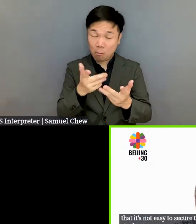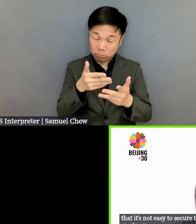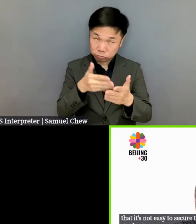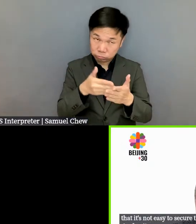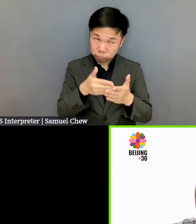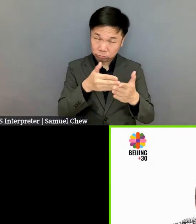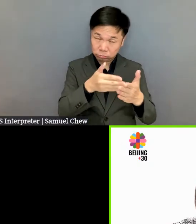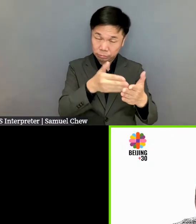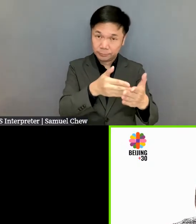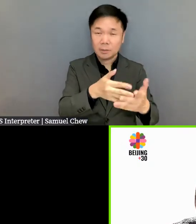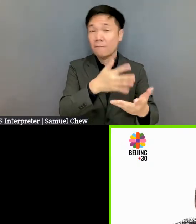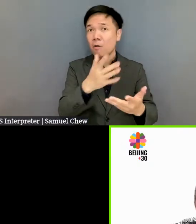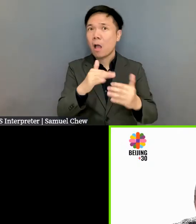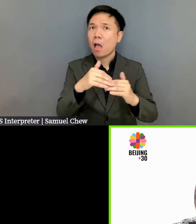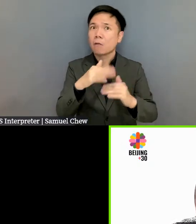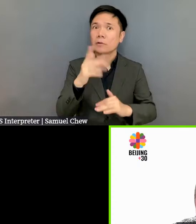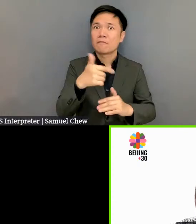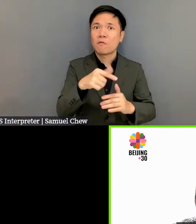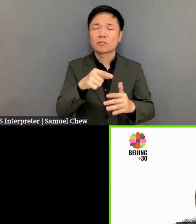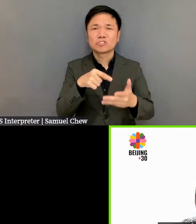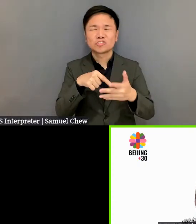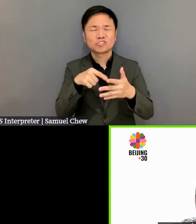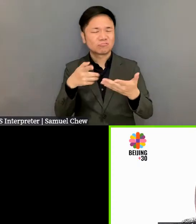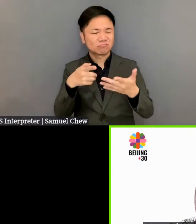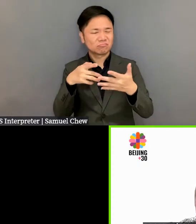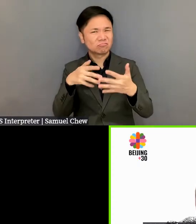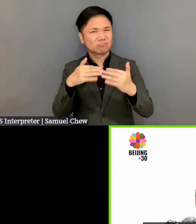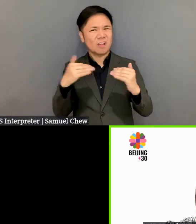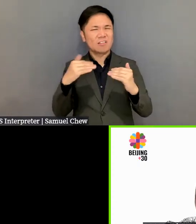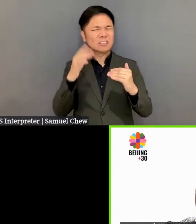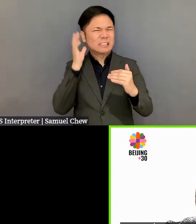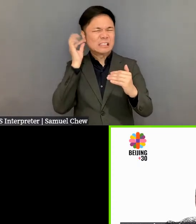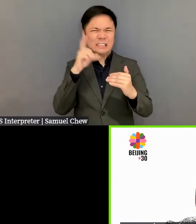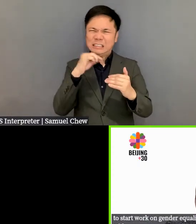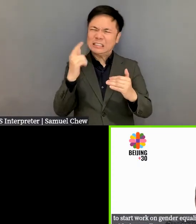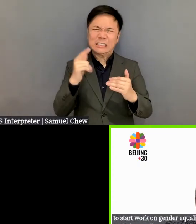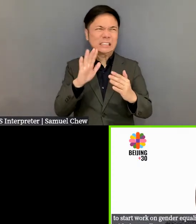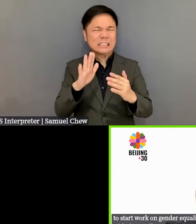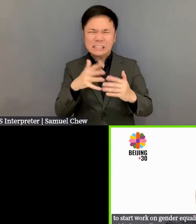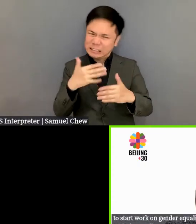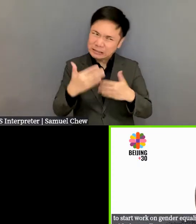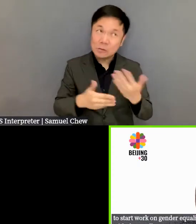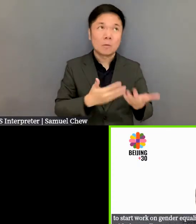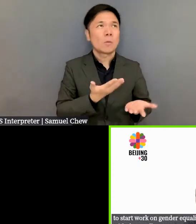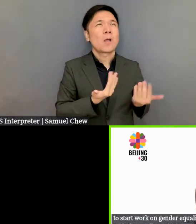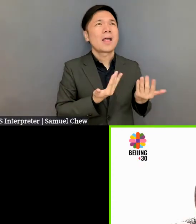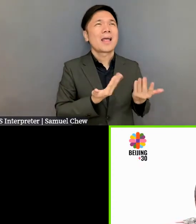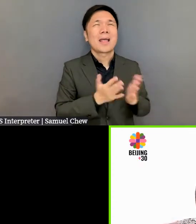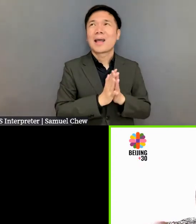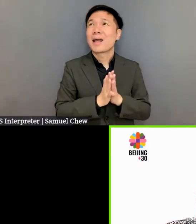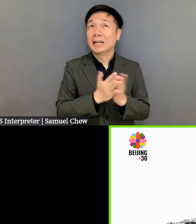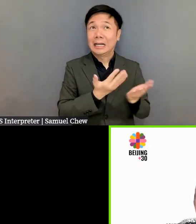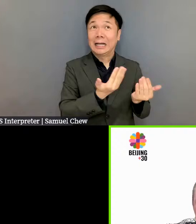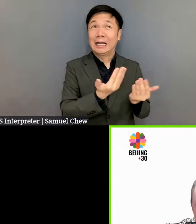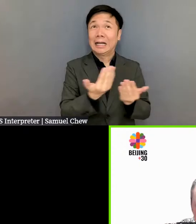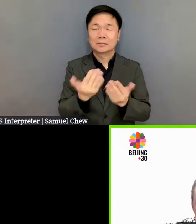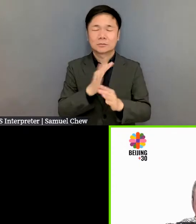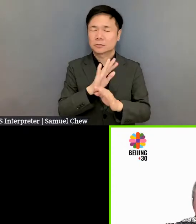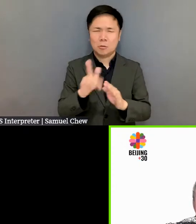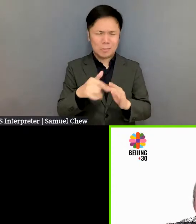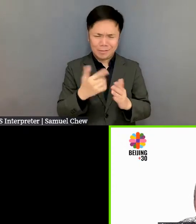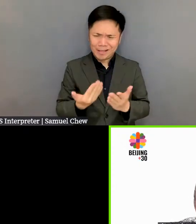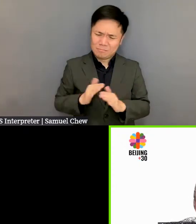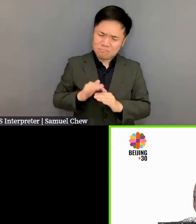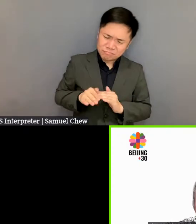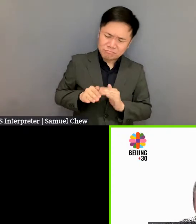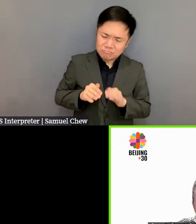gender equality, we won't get anywhere. We need to start work with the small amount that we have, that we can access, and then use that to leverage